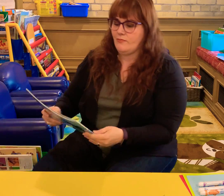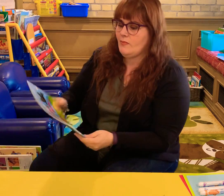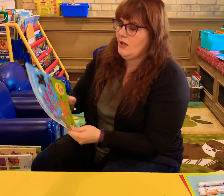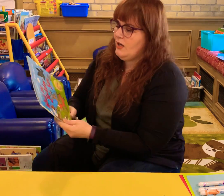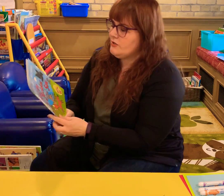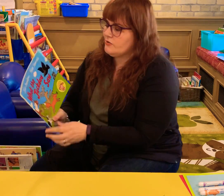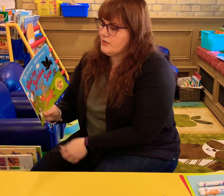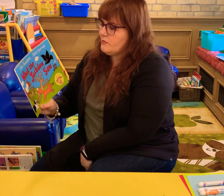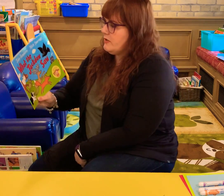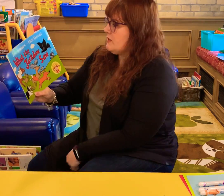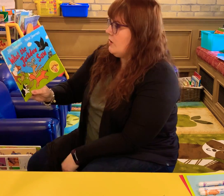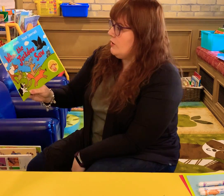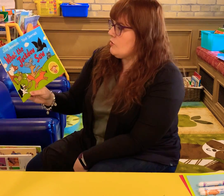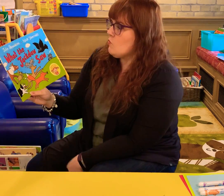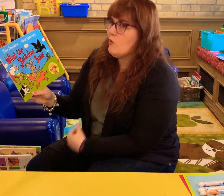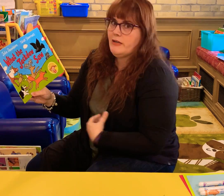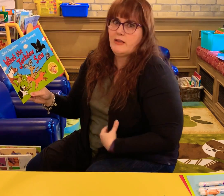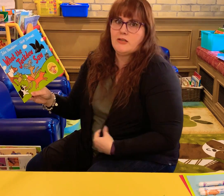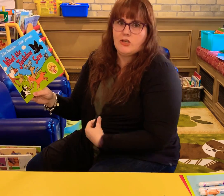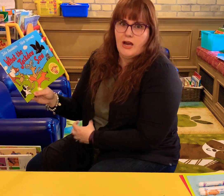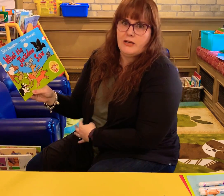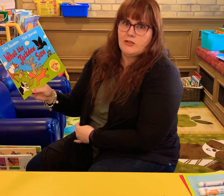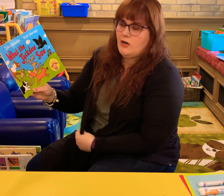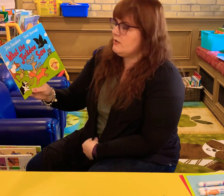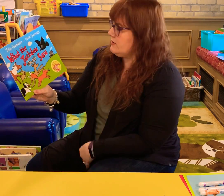So this one is called What the Jackdaw Saw.